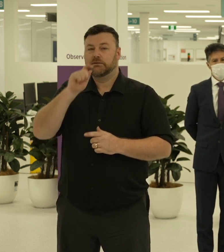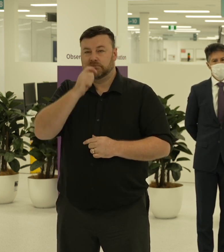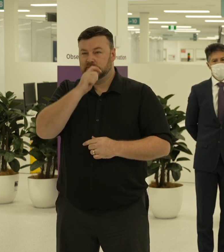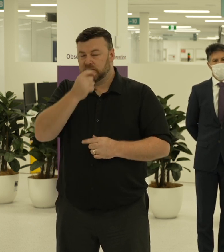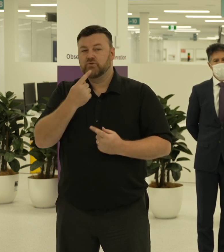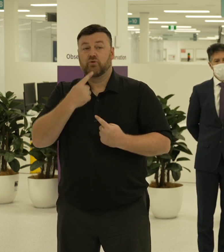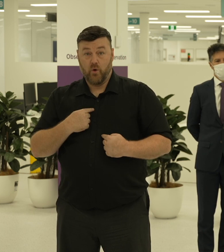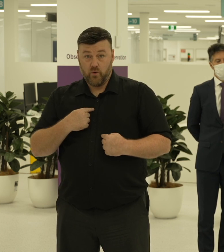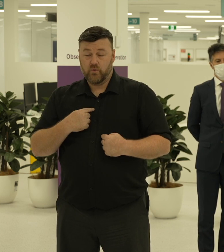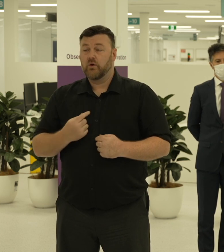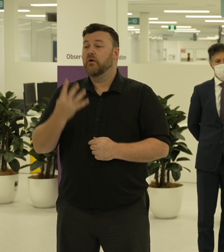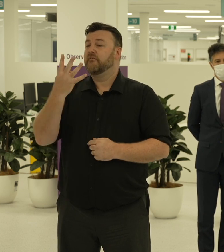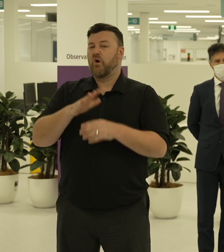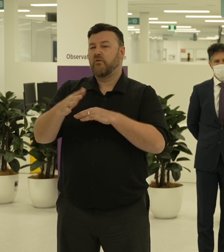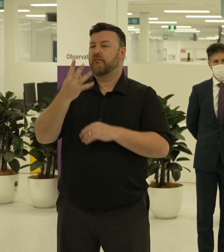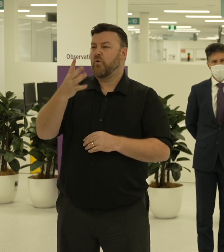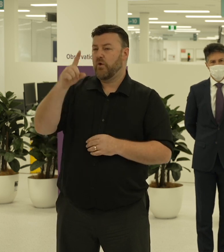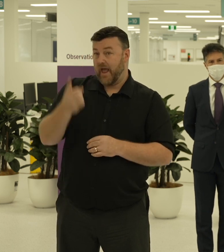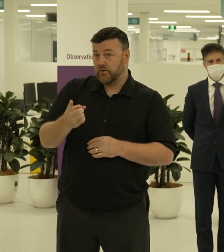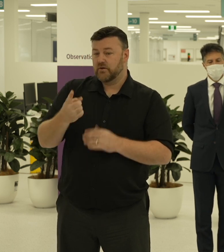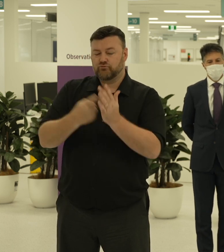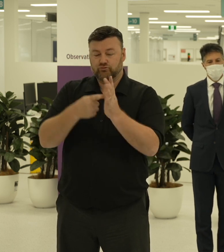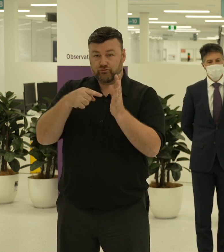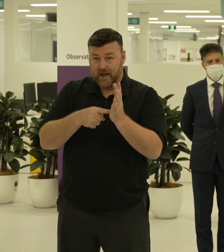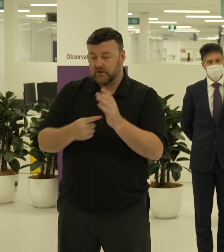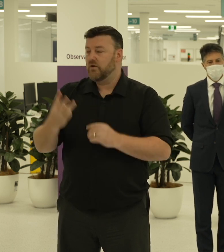4,333 positive rapid antigen tests and